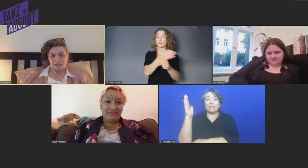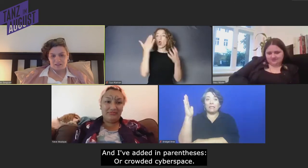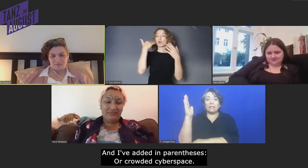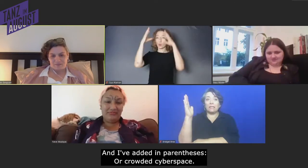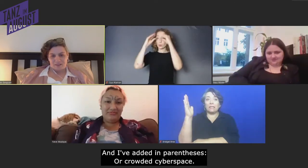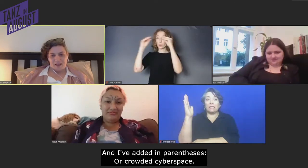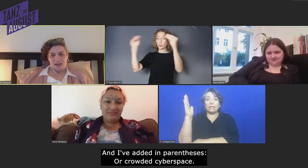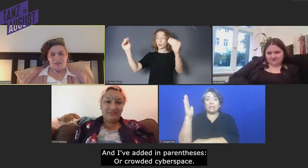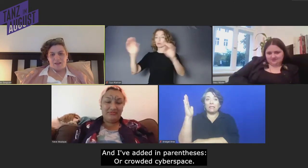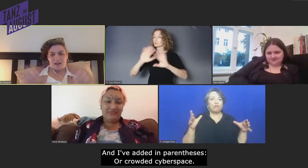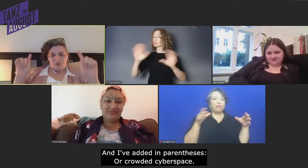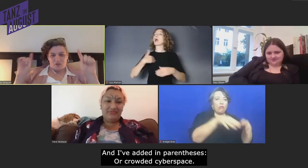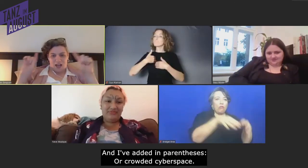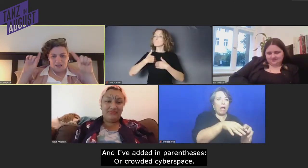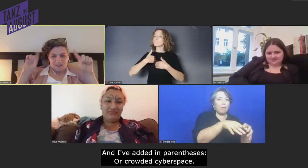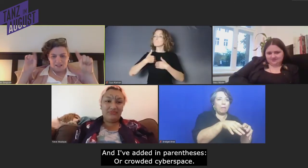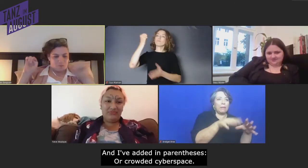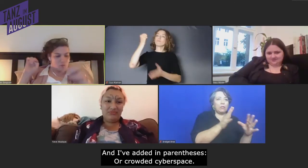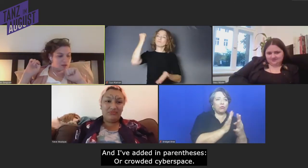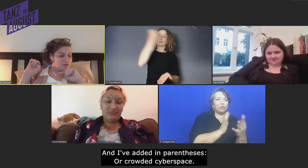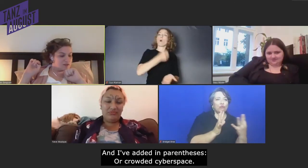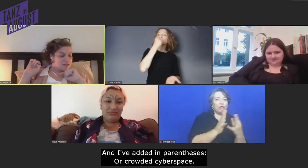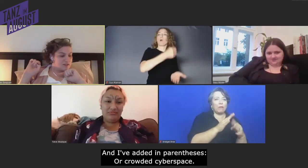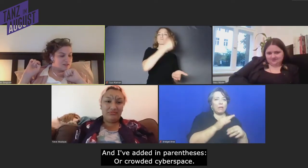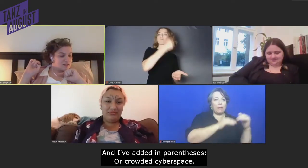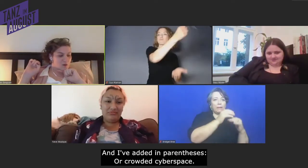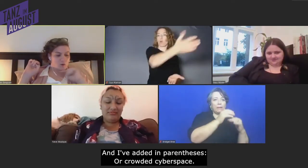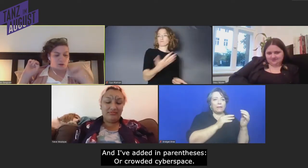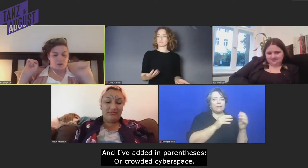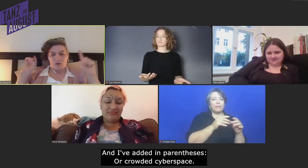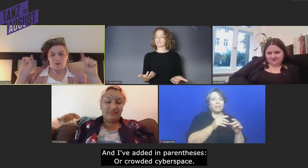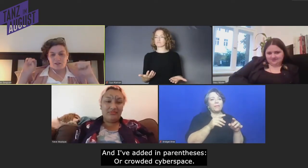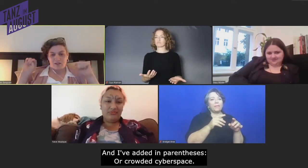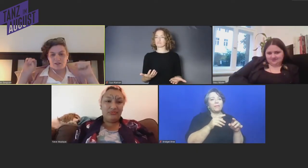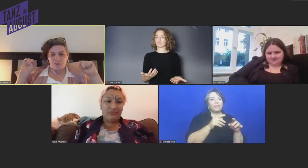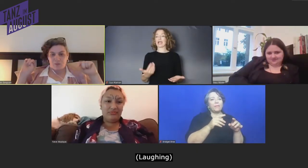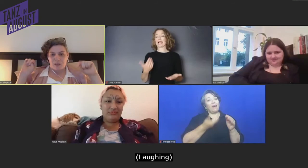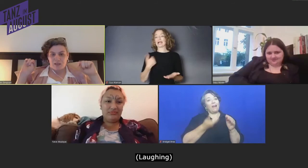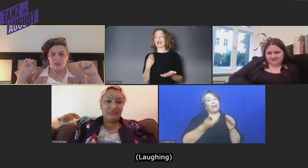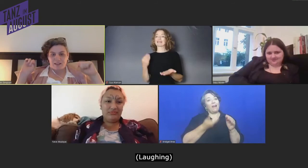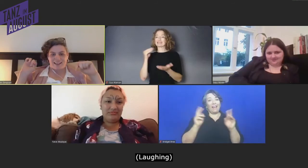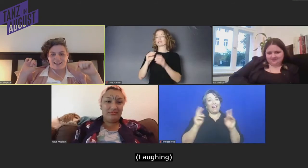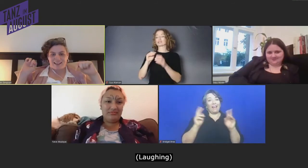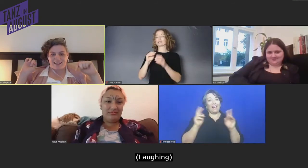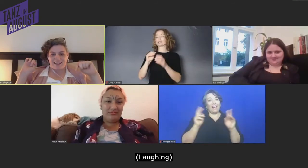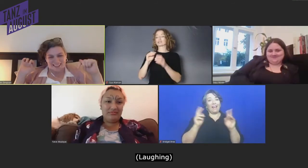buildings. And then I've just added in parenthesis, or crowded cyberspace.